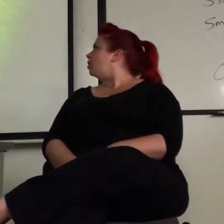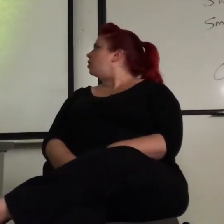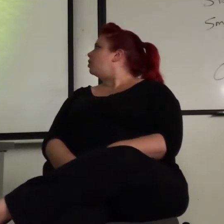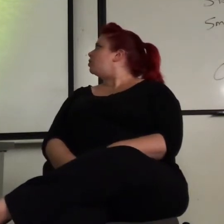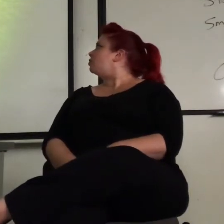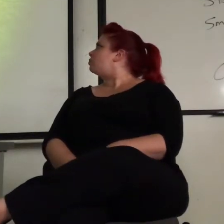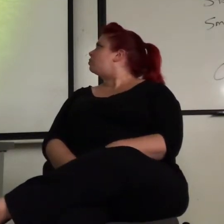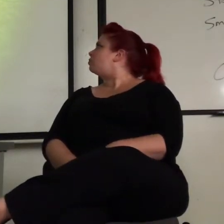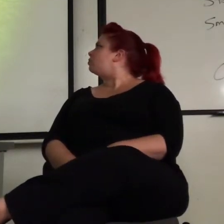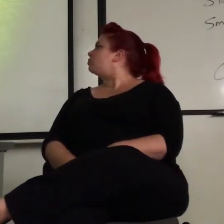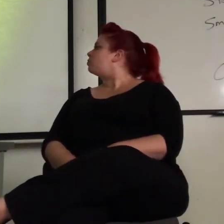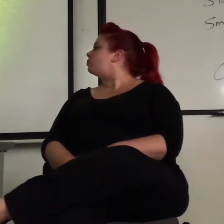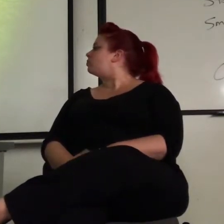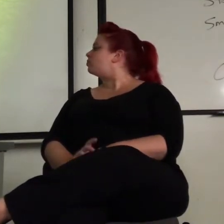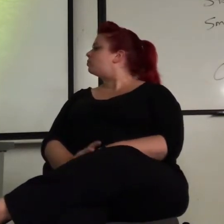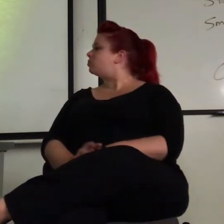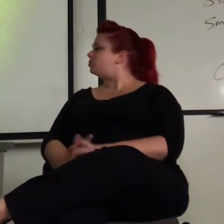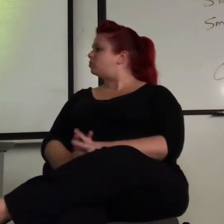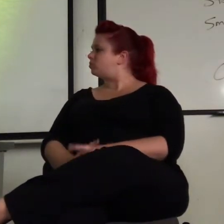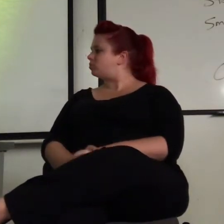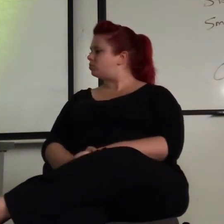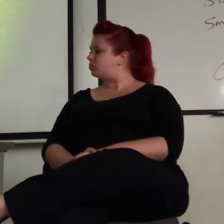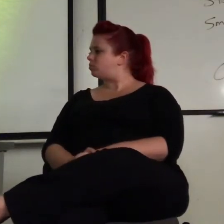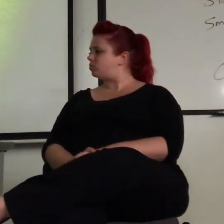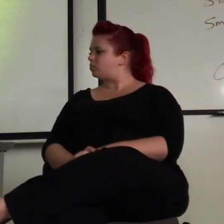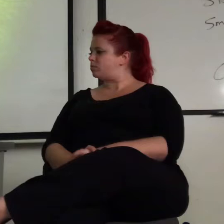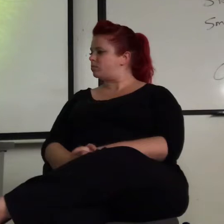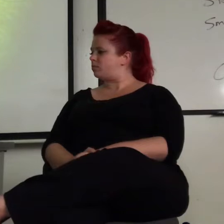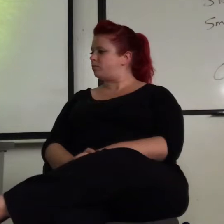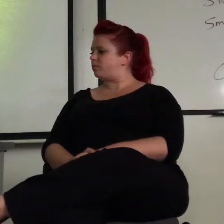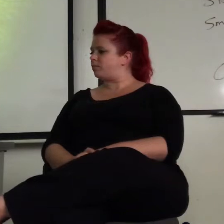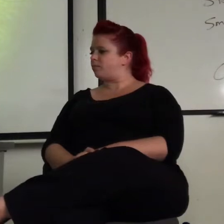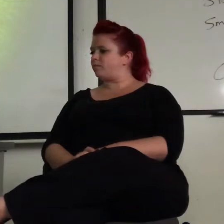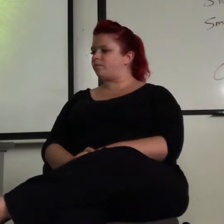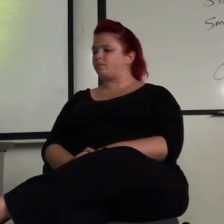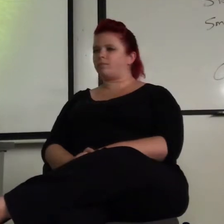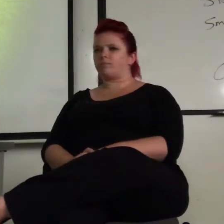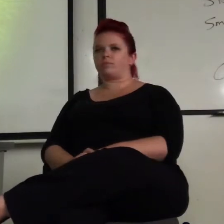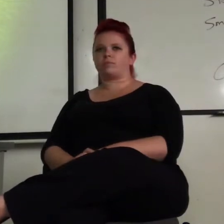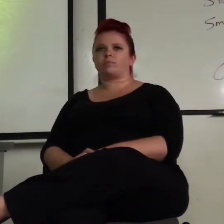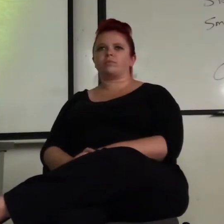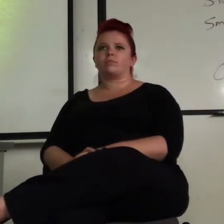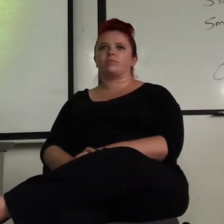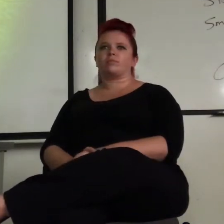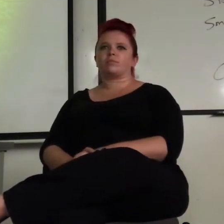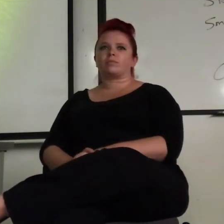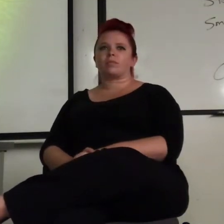Get my clicker working here. I think it's over here.